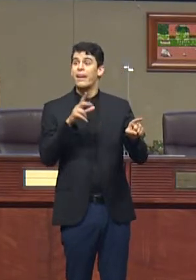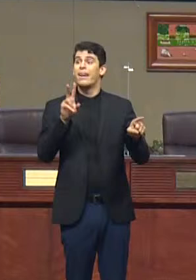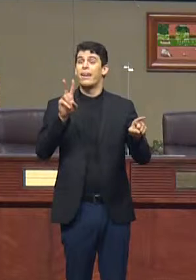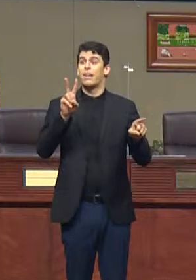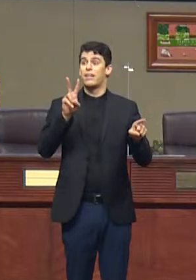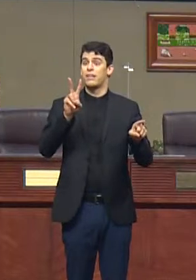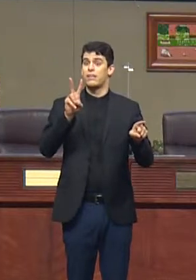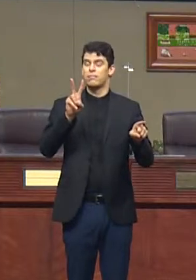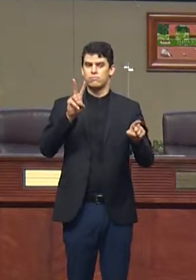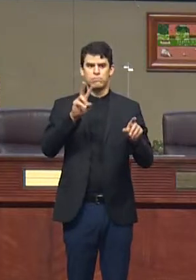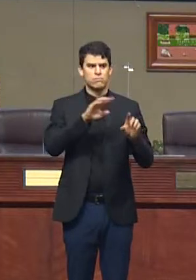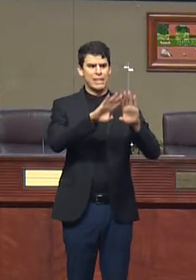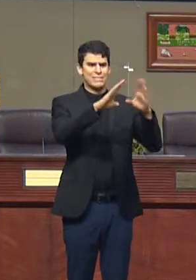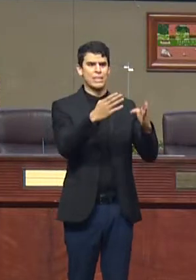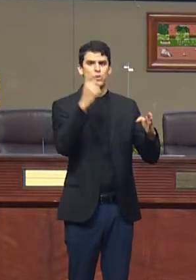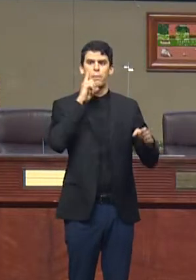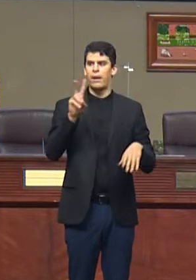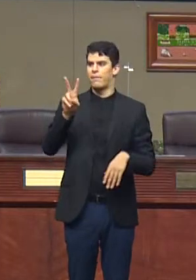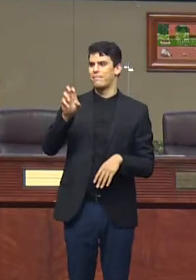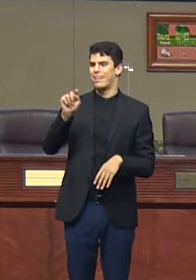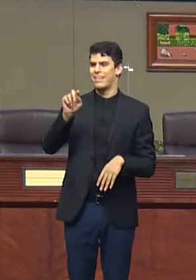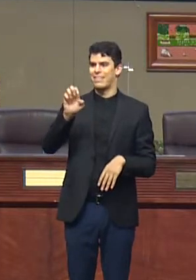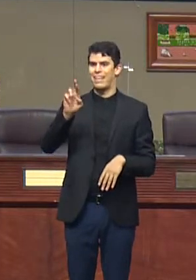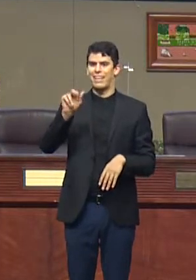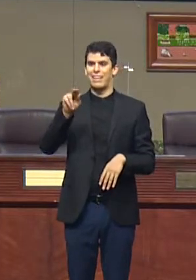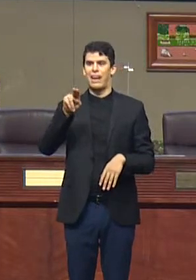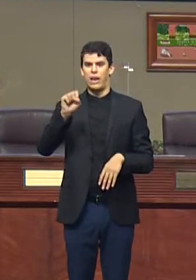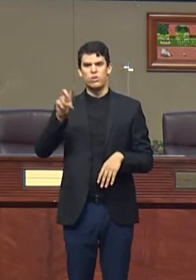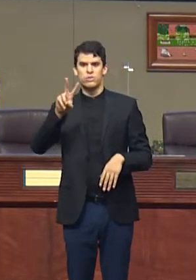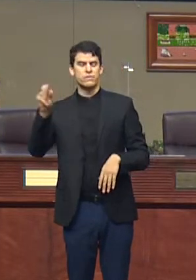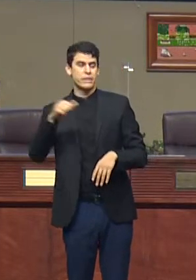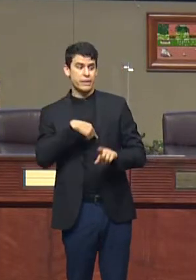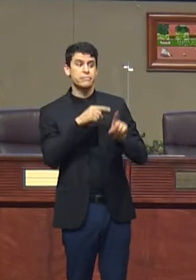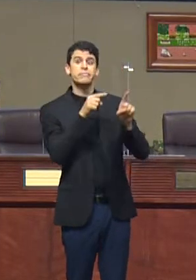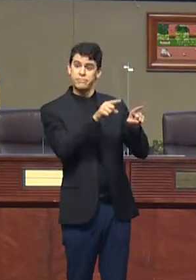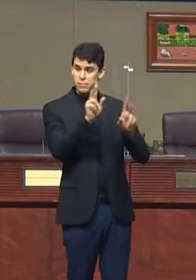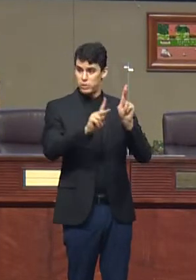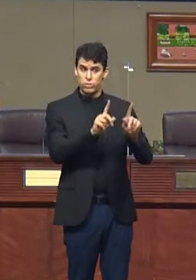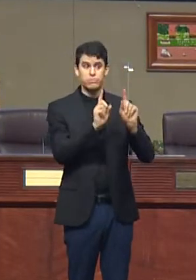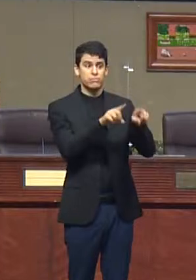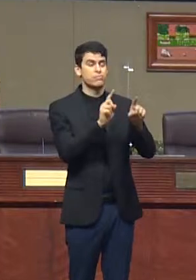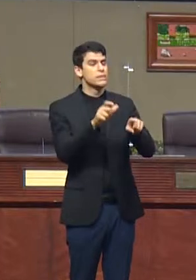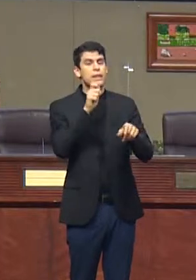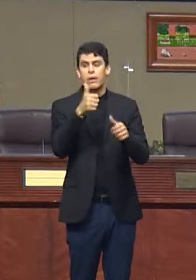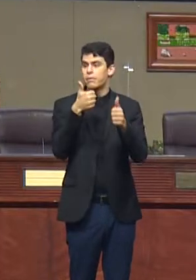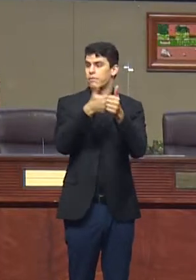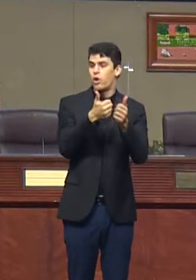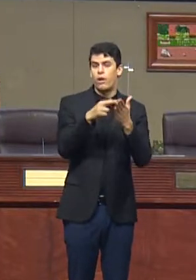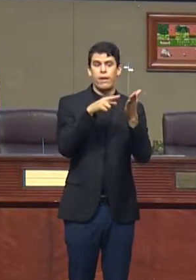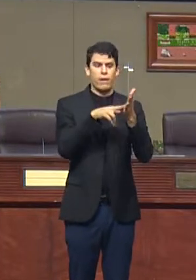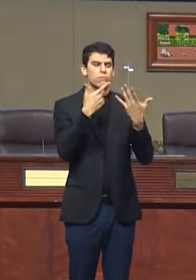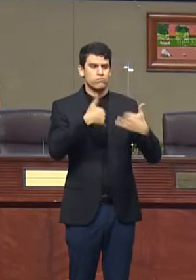Veteranos, ello debido a que las agencias federales no tienen que seguir las pautas o directrices del Estado.